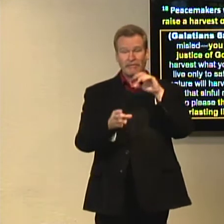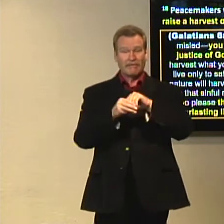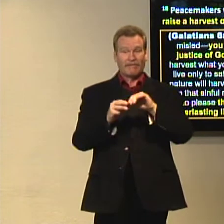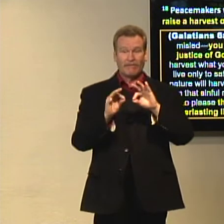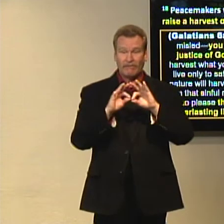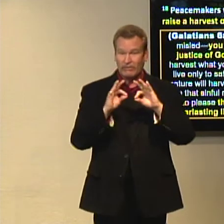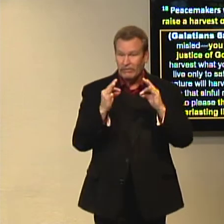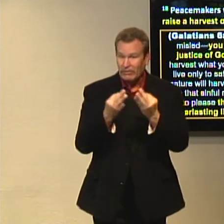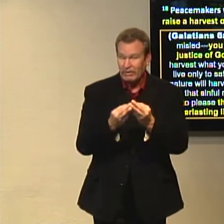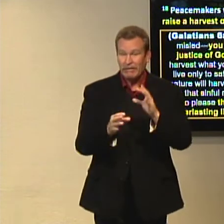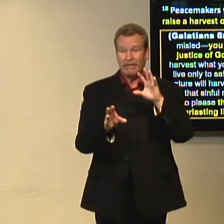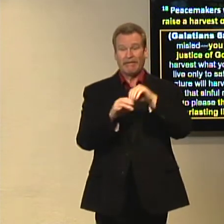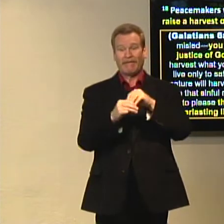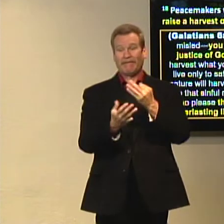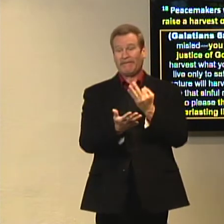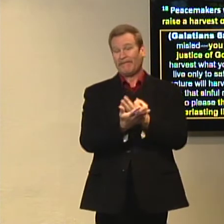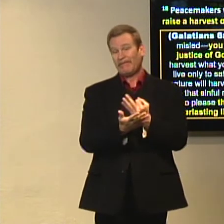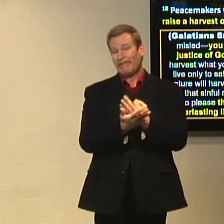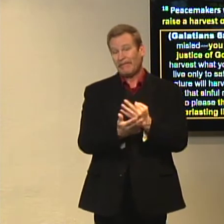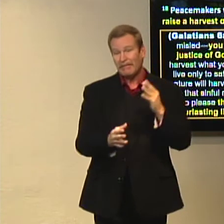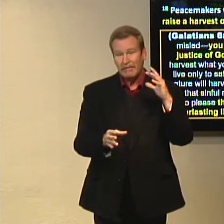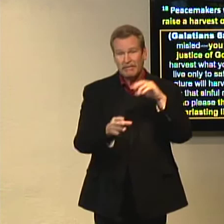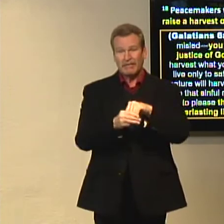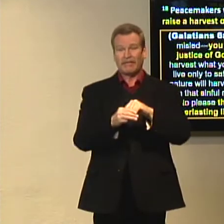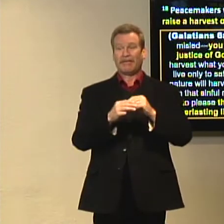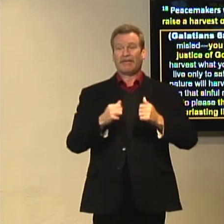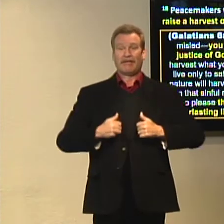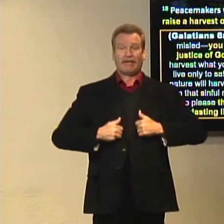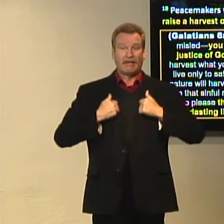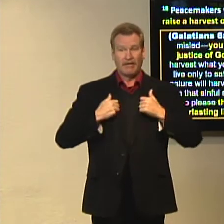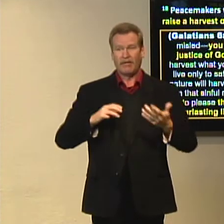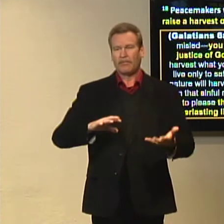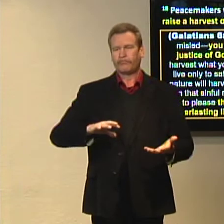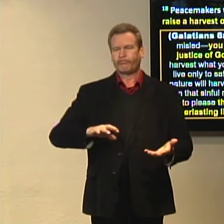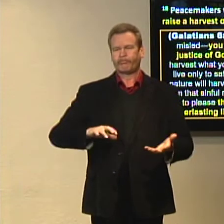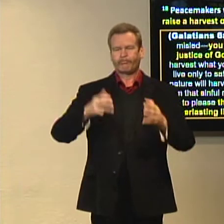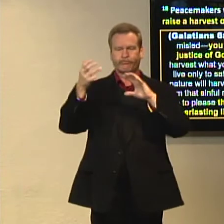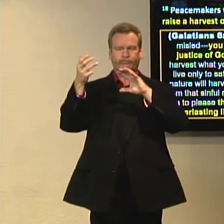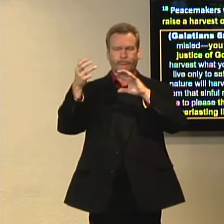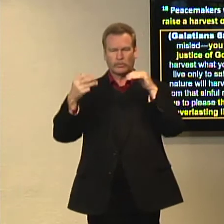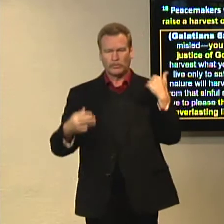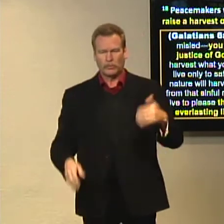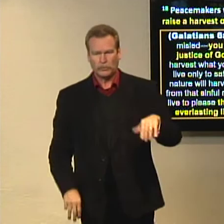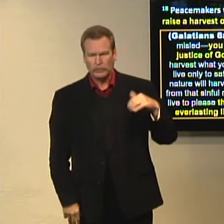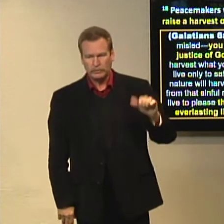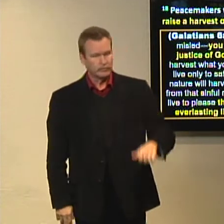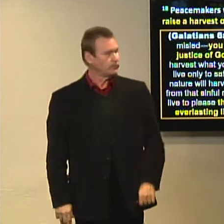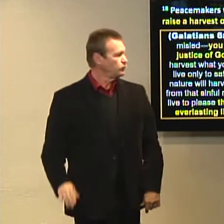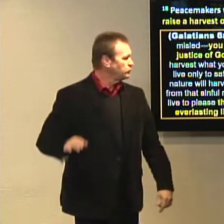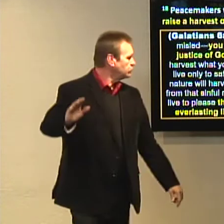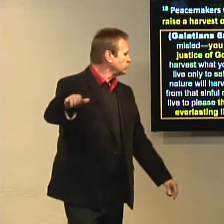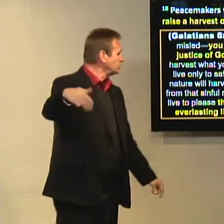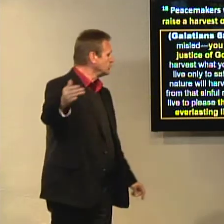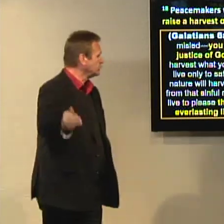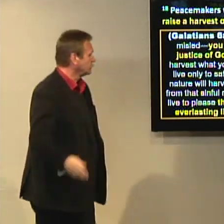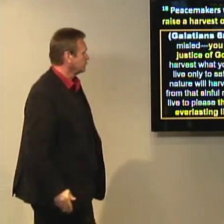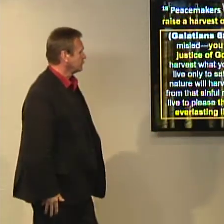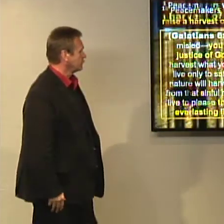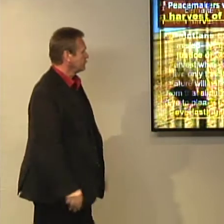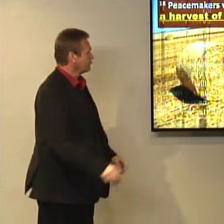In marriages, in families, with your children, in your finances, entire lives are disrupted with